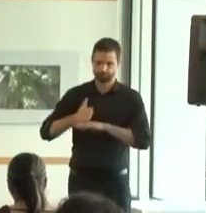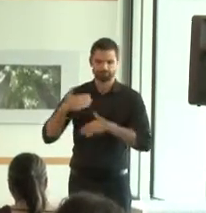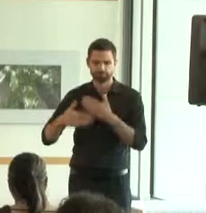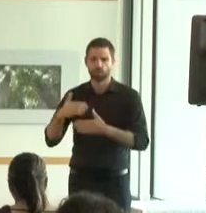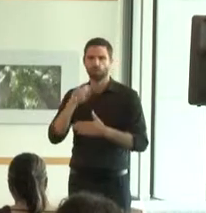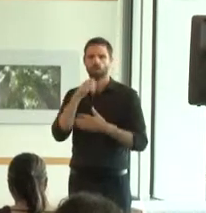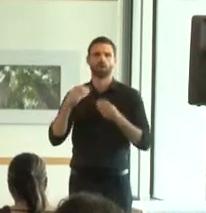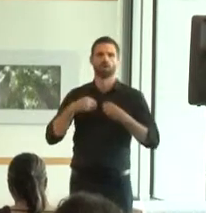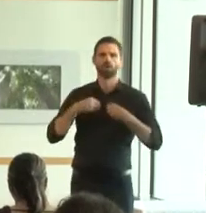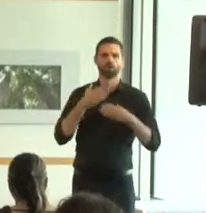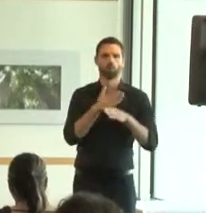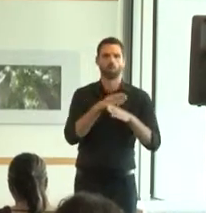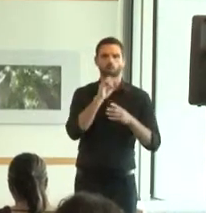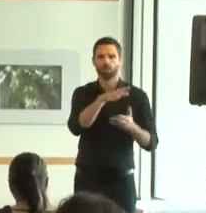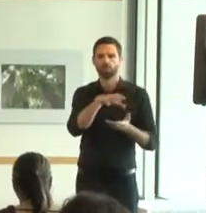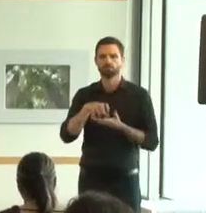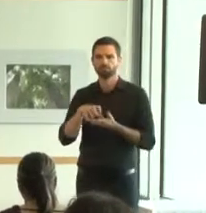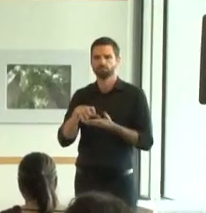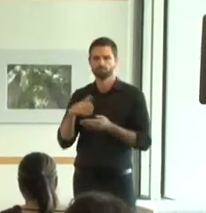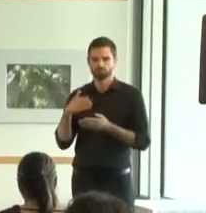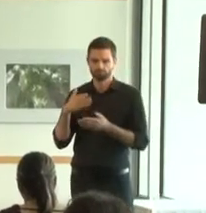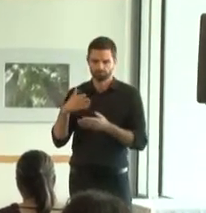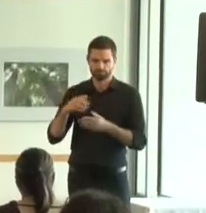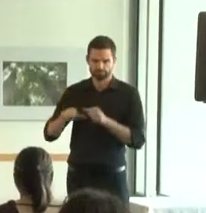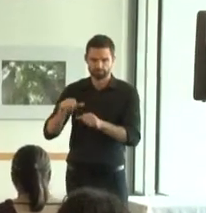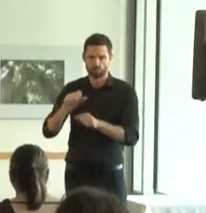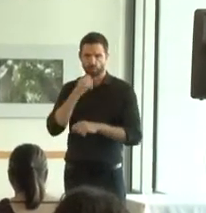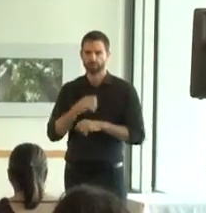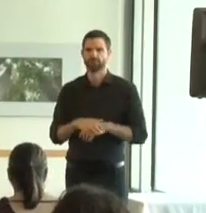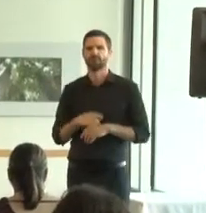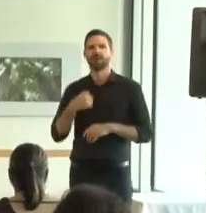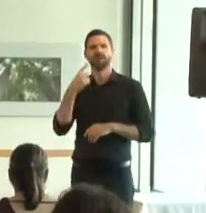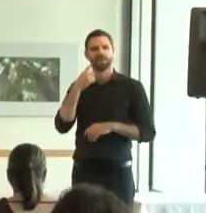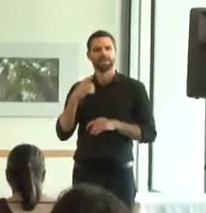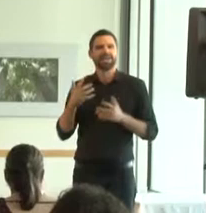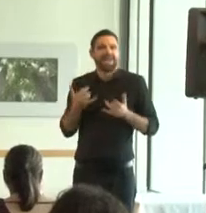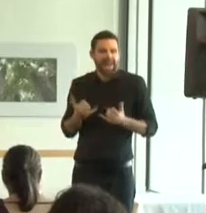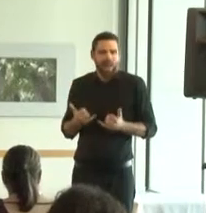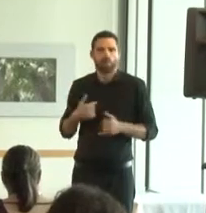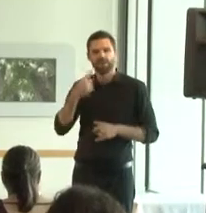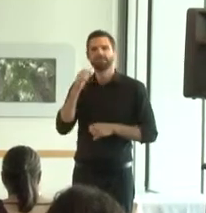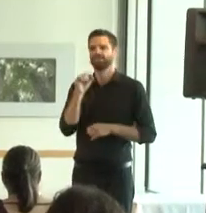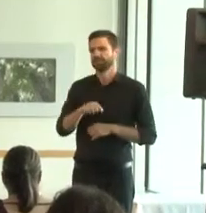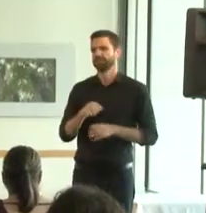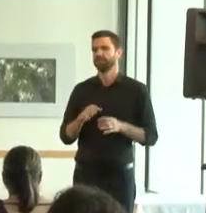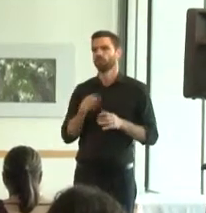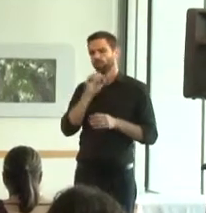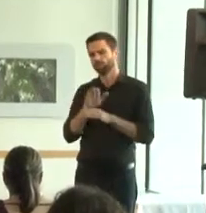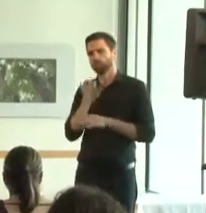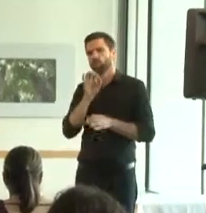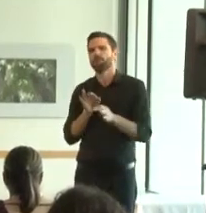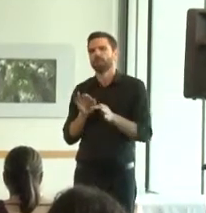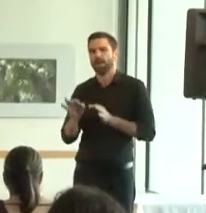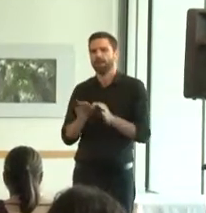any commercial work in? At this stage, I think so. That's the plan, is that we will be able to offer